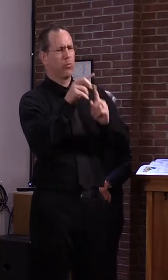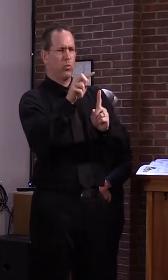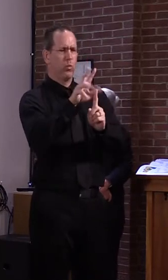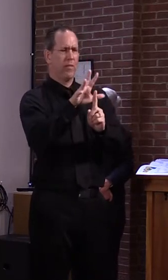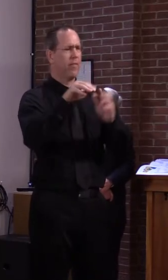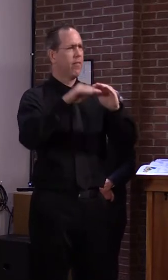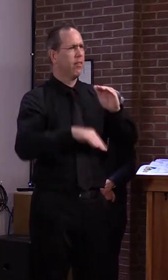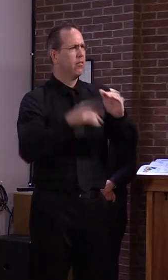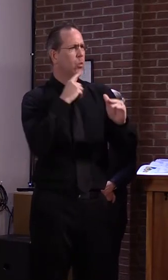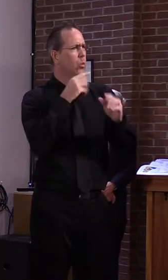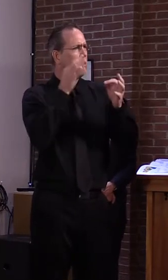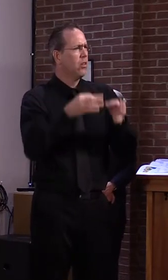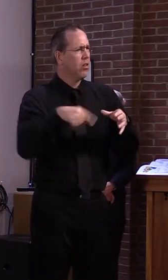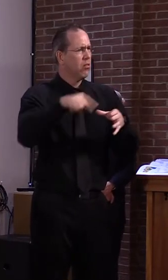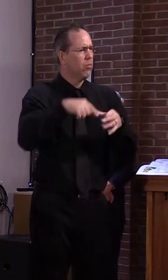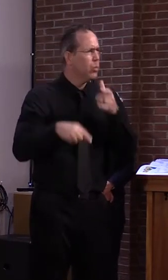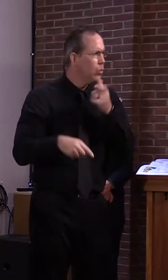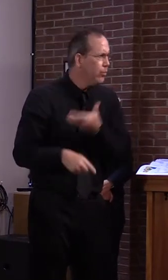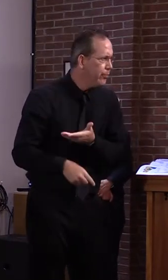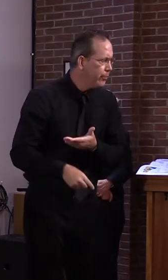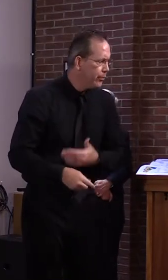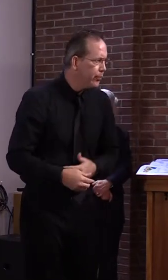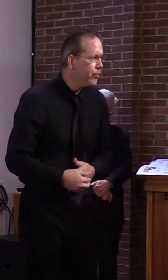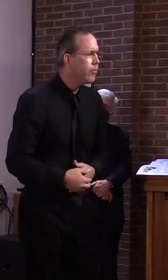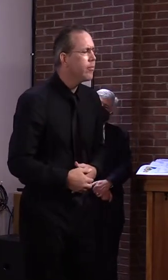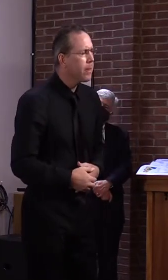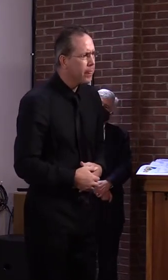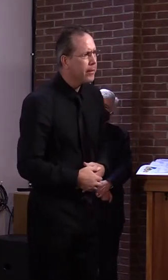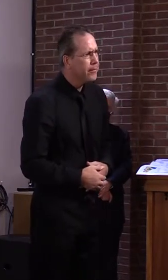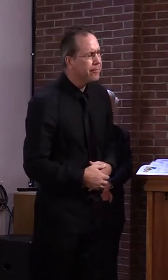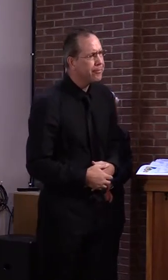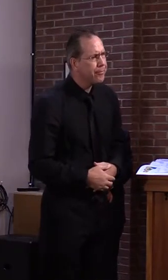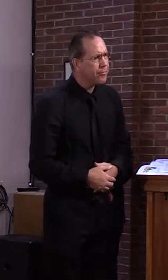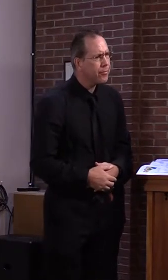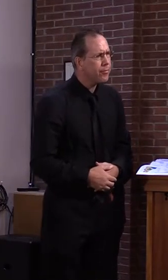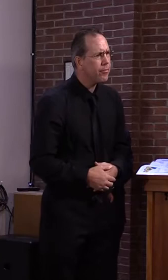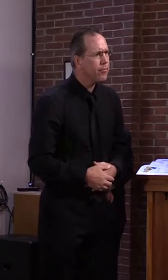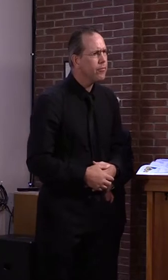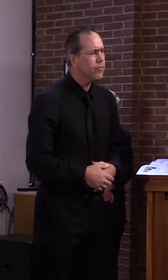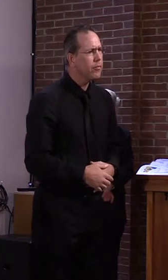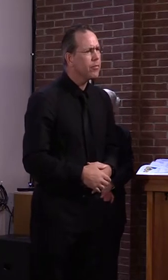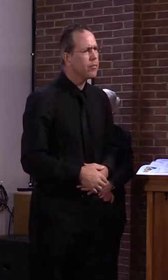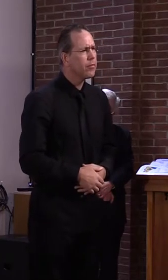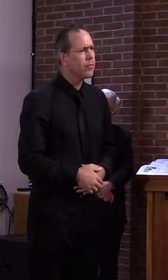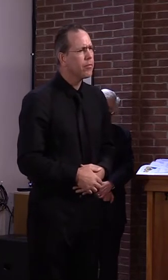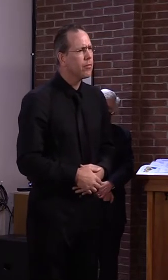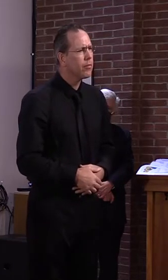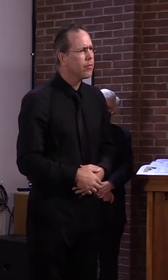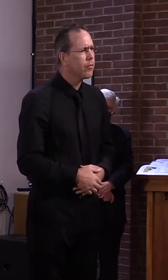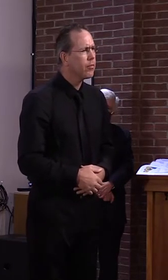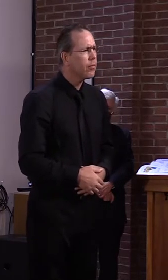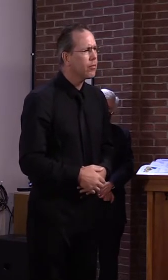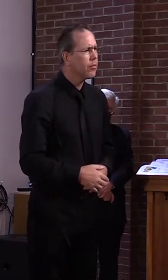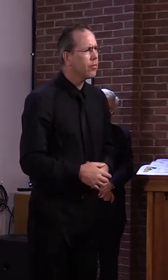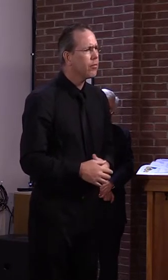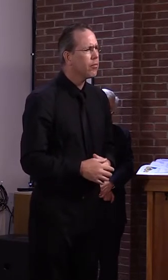schools falling into having reportable data, so we think that's erring on the side of being very